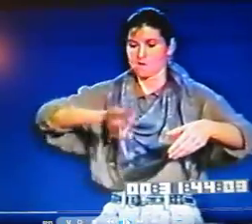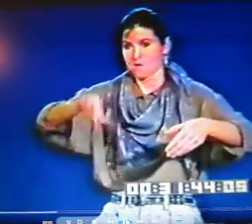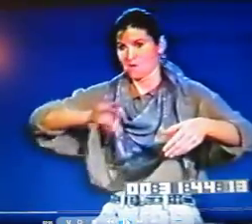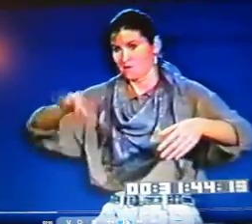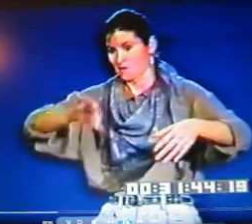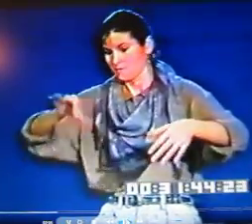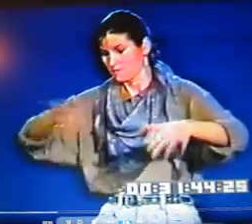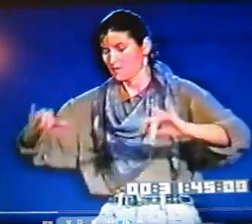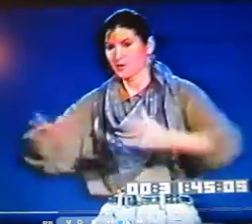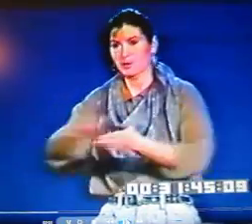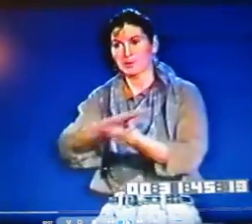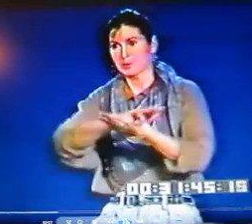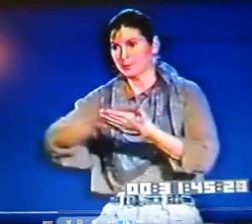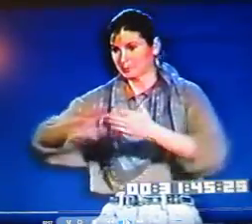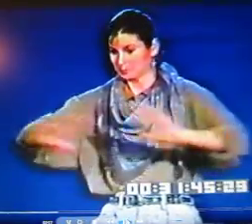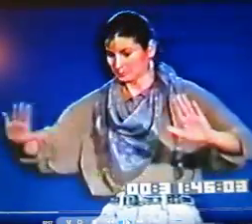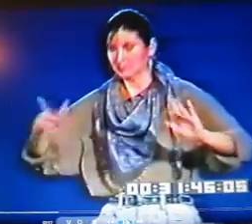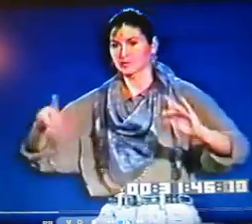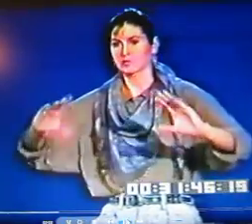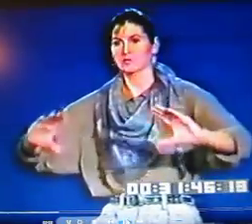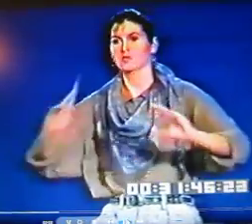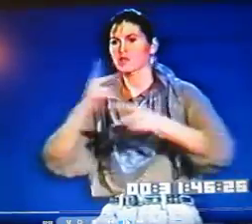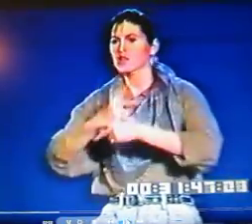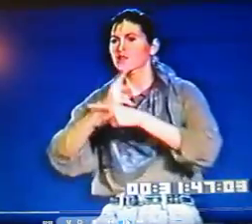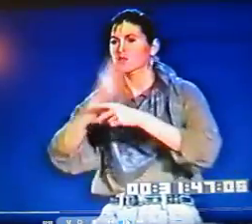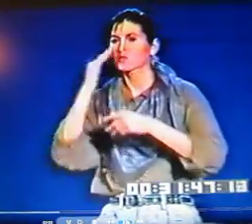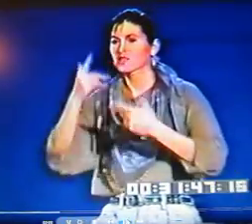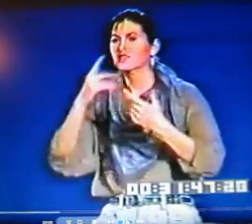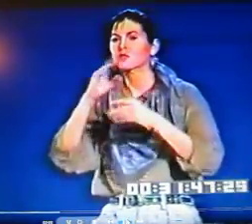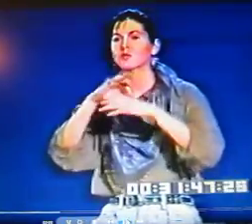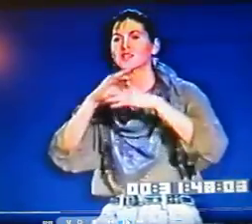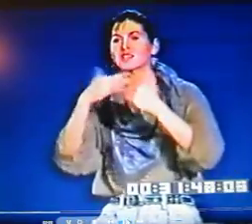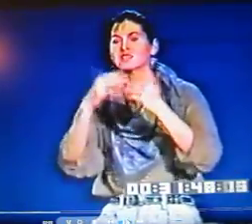now. We're going to turn the fish over and do the same thing.